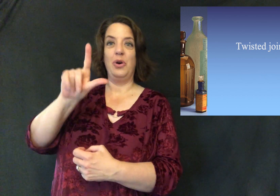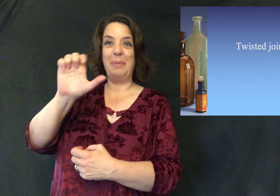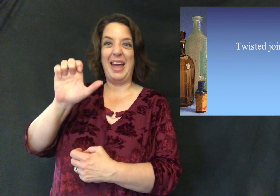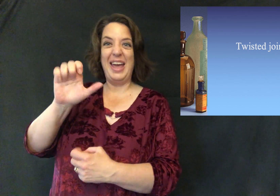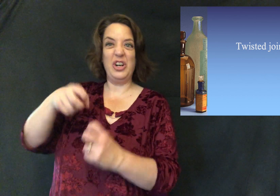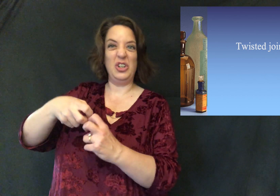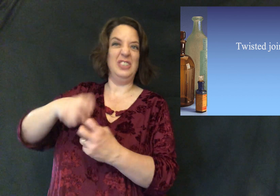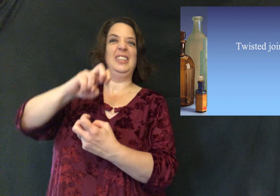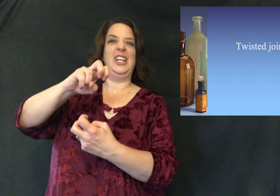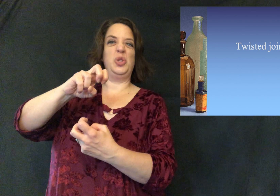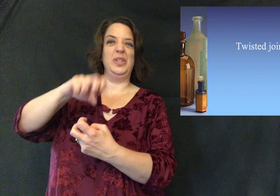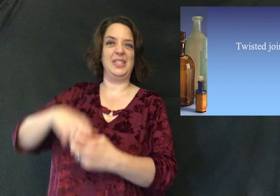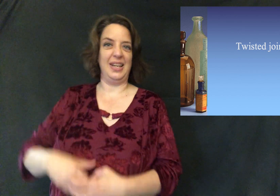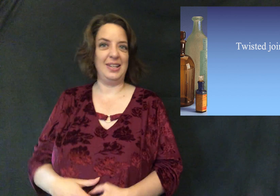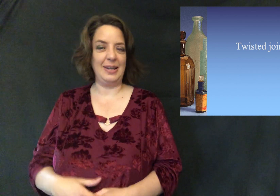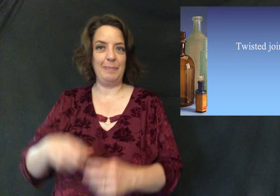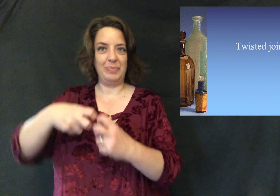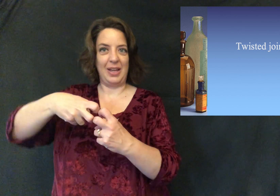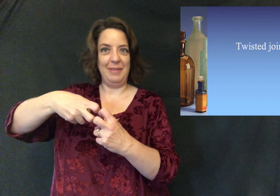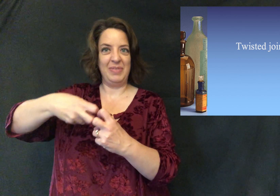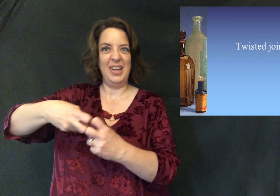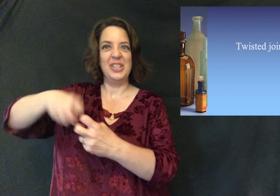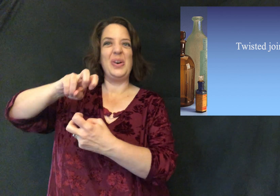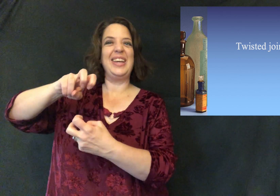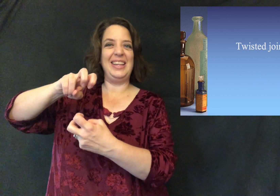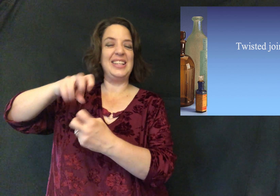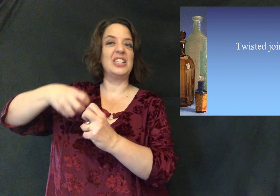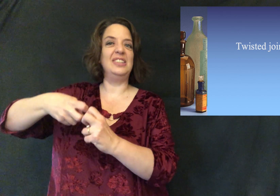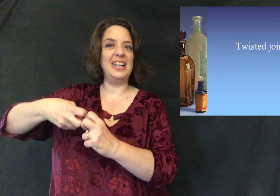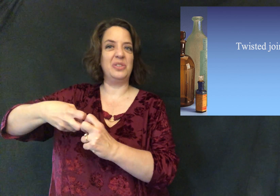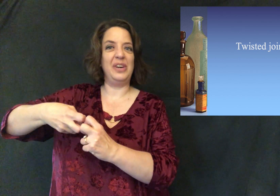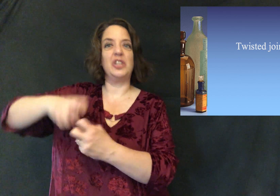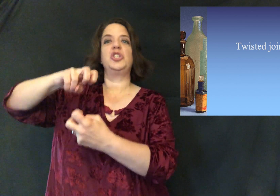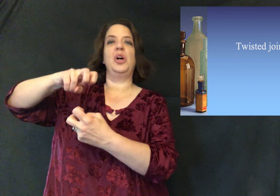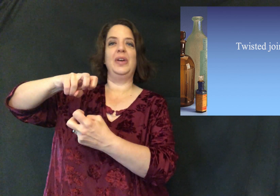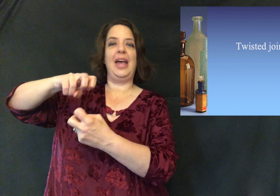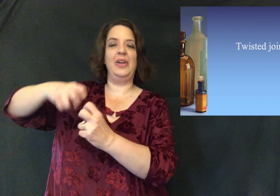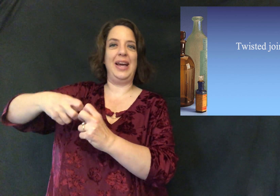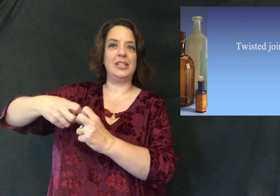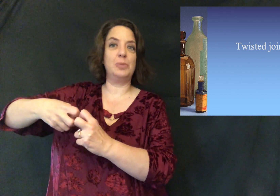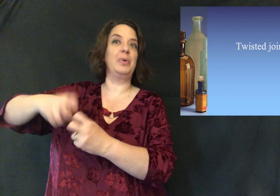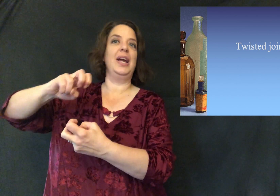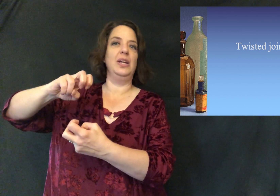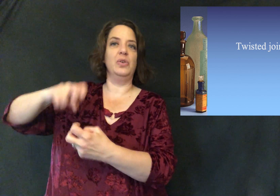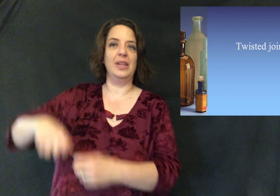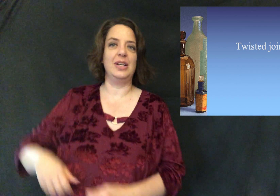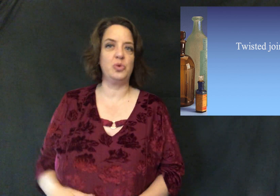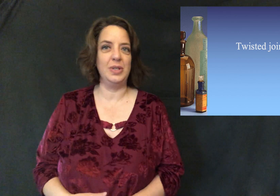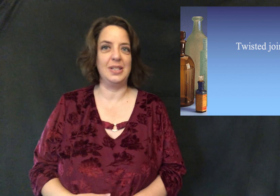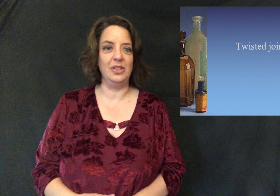my ankle, I twisted it, okay? So again, that's a classifier showing how that sprain or that twisting